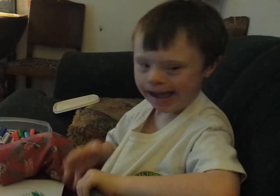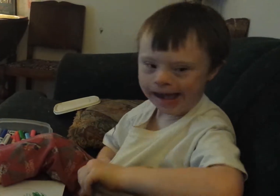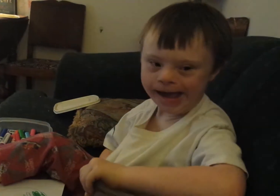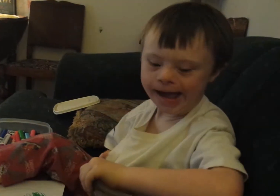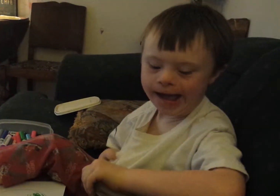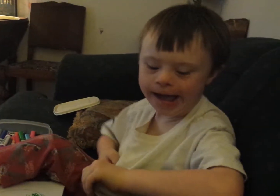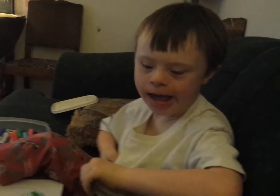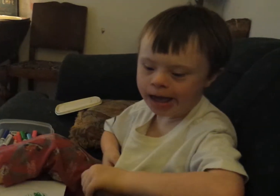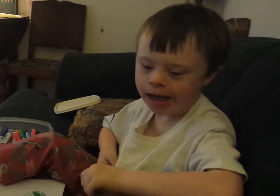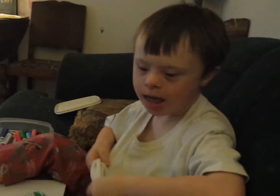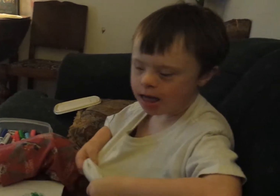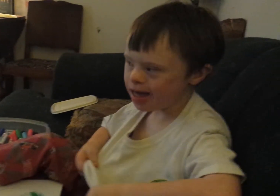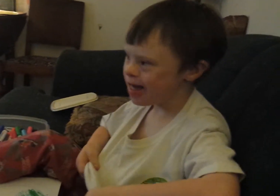Can you sign white?